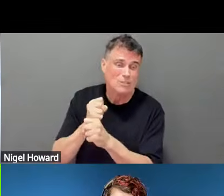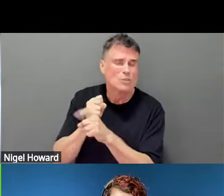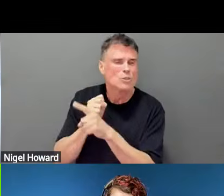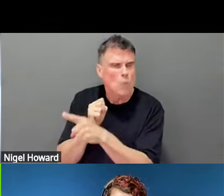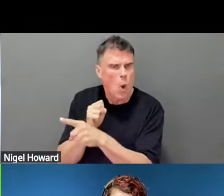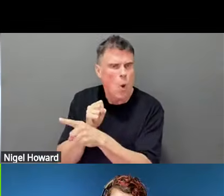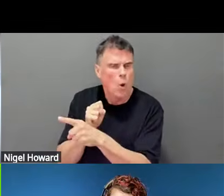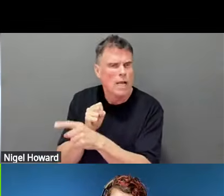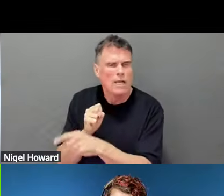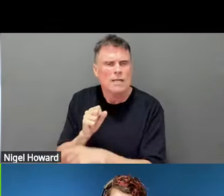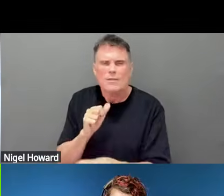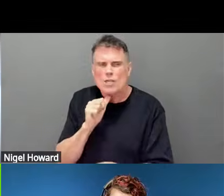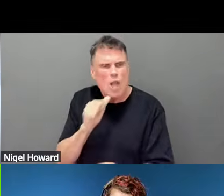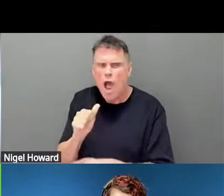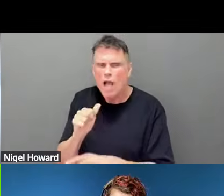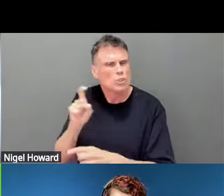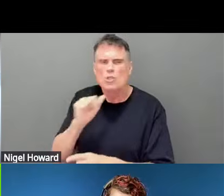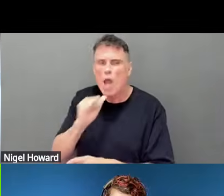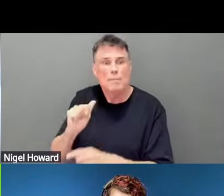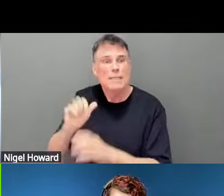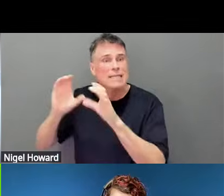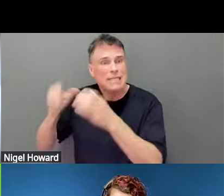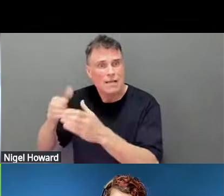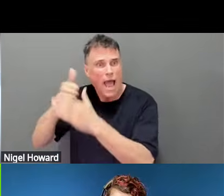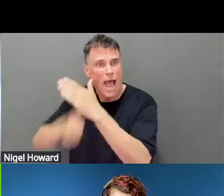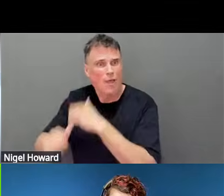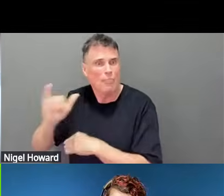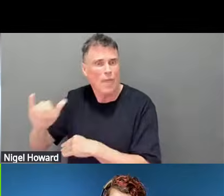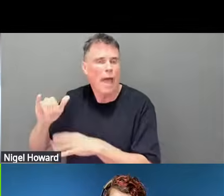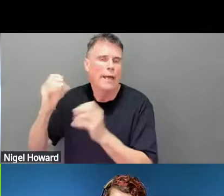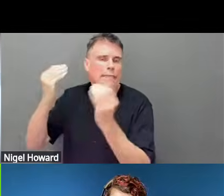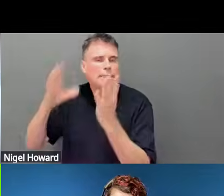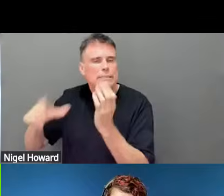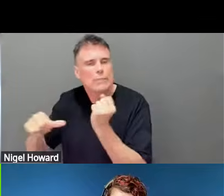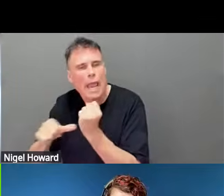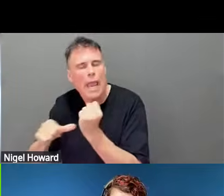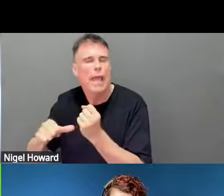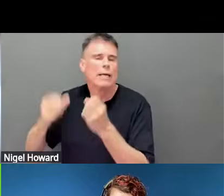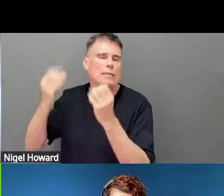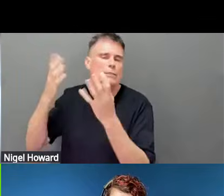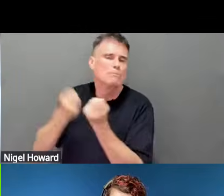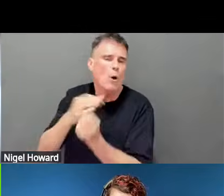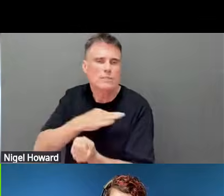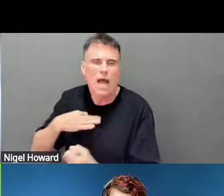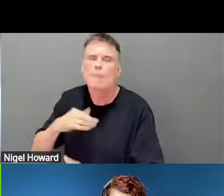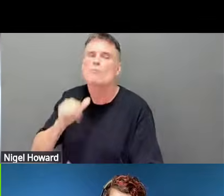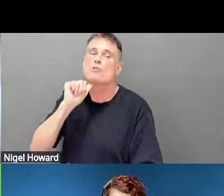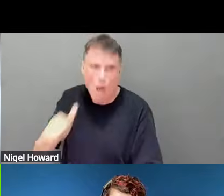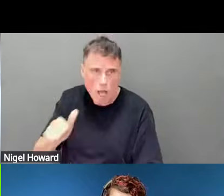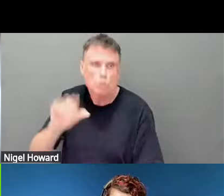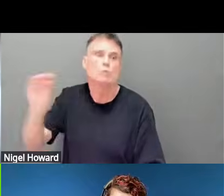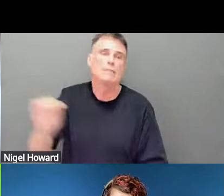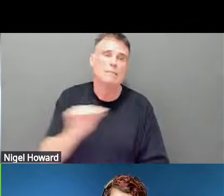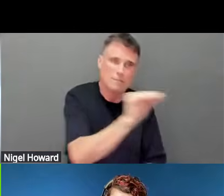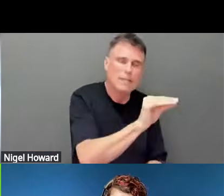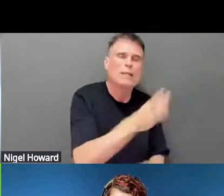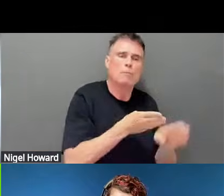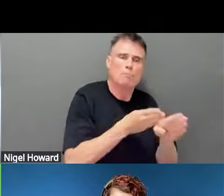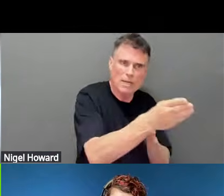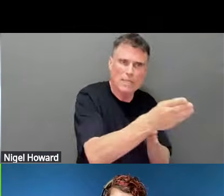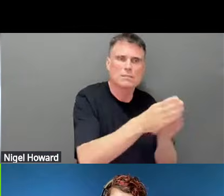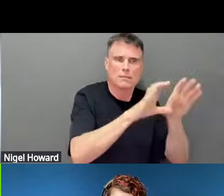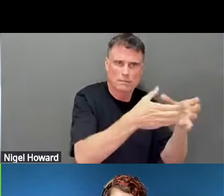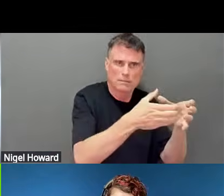the interpreting program some 25 years. And so we're not talking about somebody who's taken one class of sign language